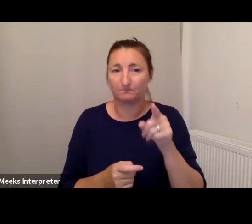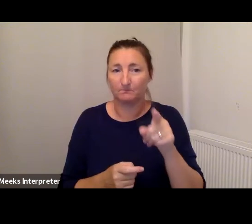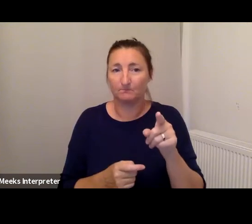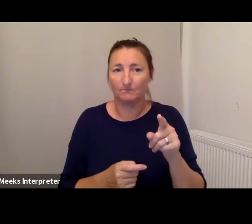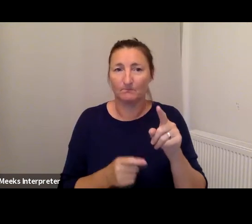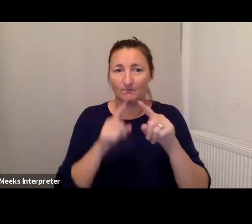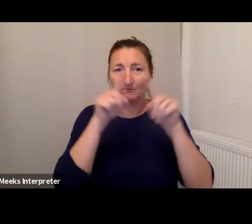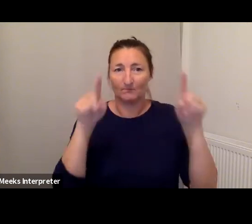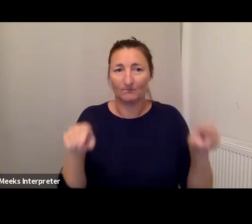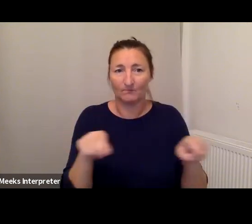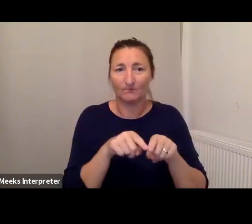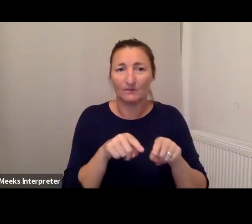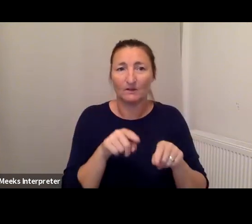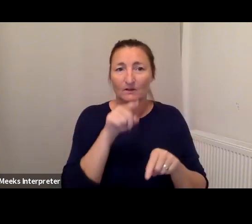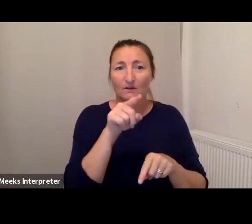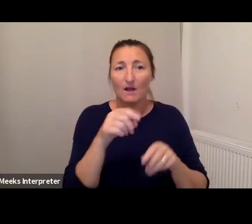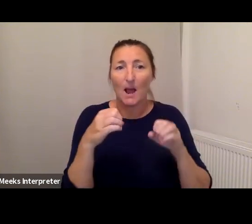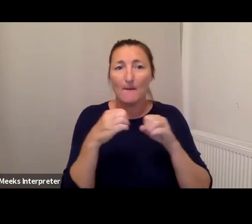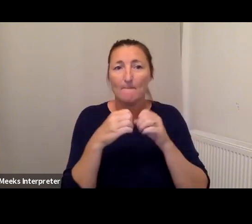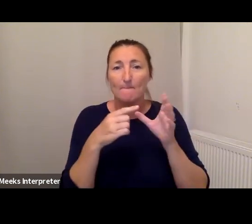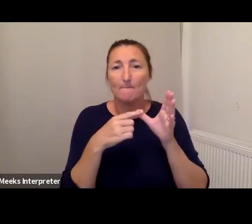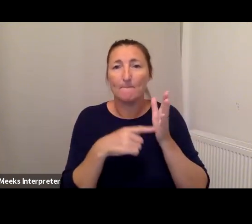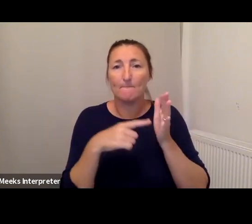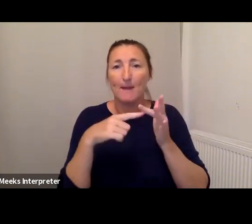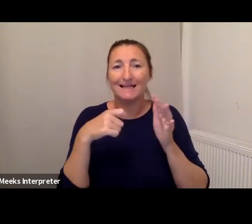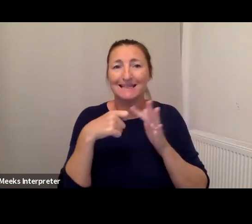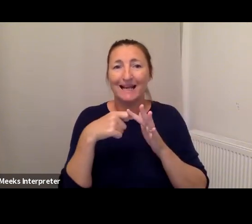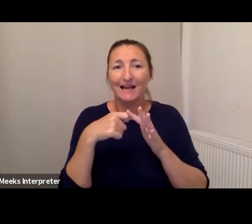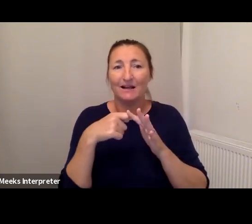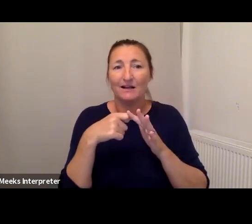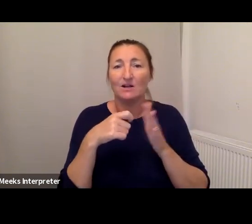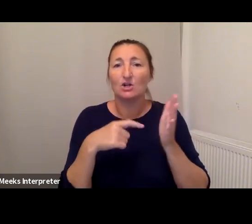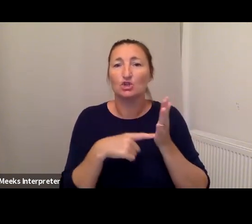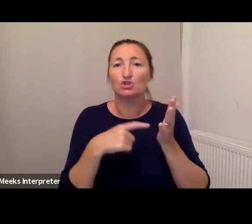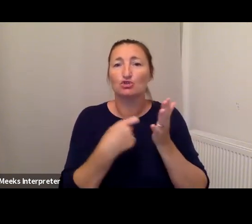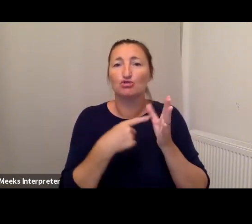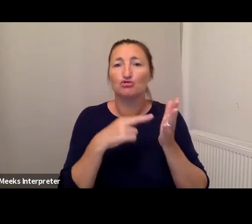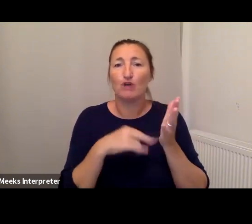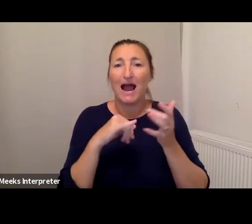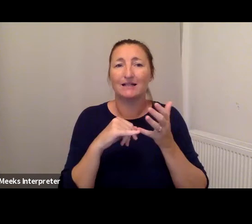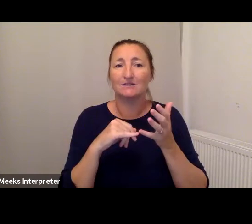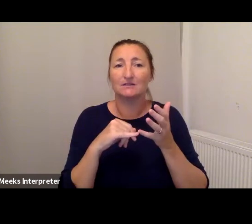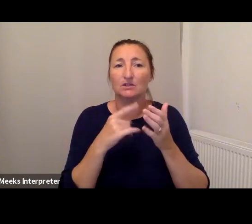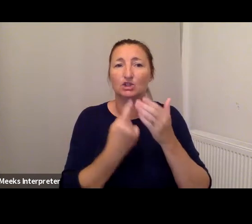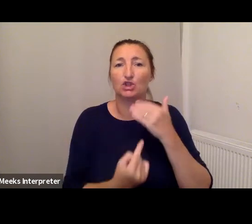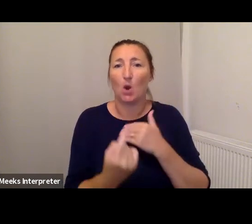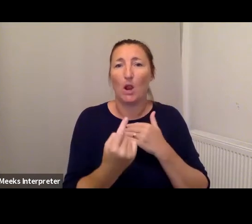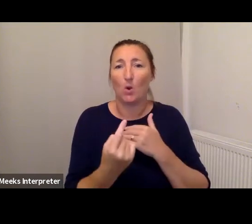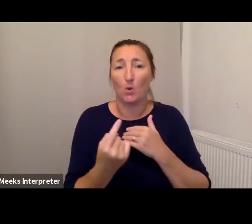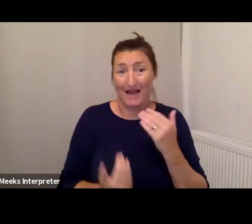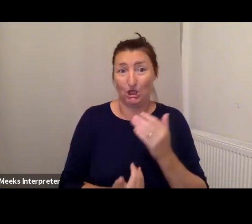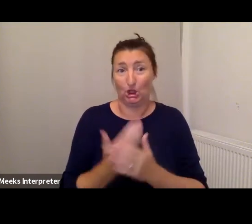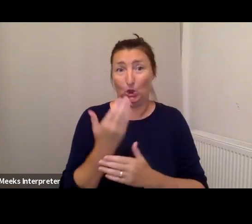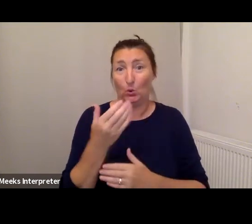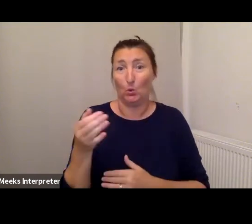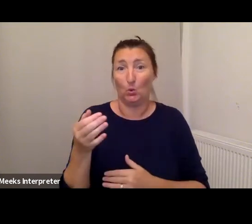picture of Batik Trans Solo, the newly revamped public transport in Solo City. However, the new design